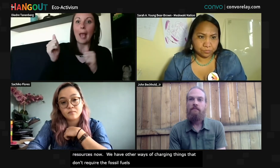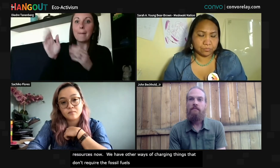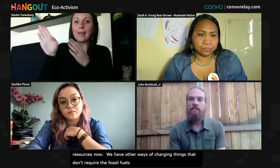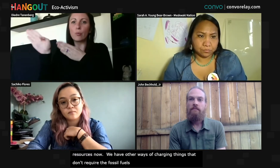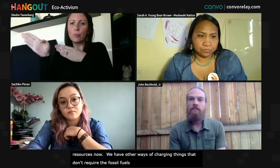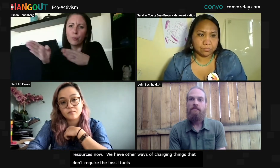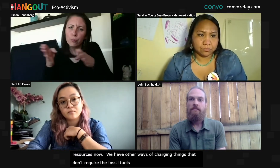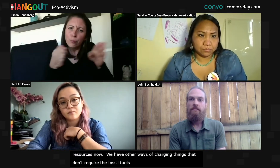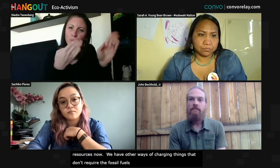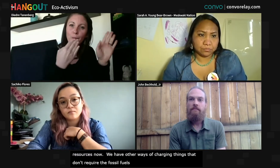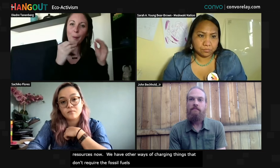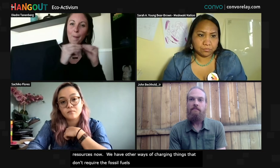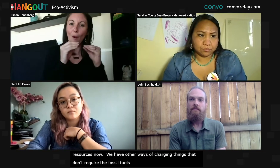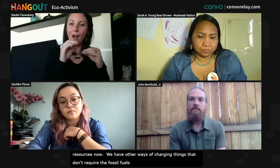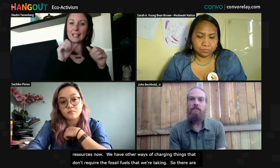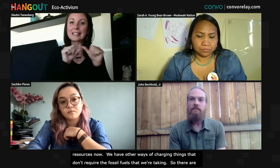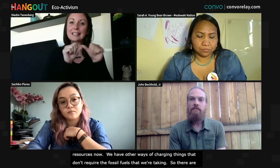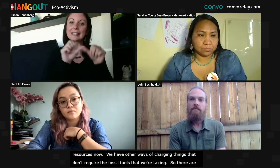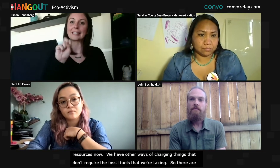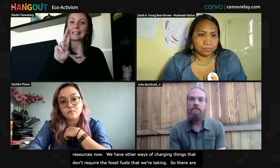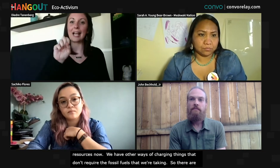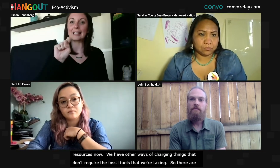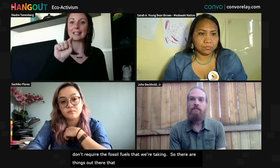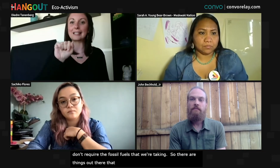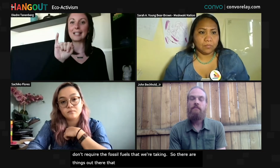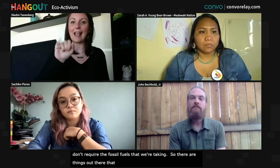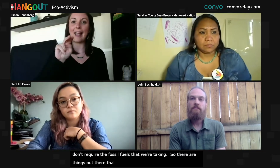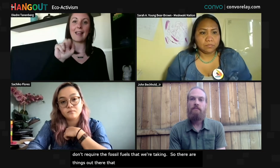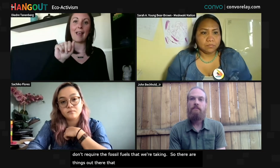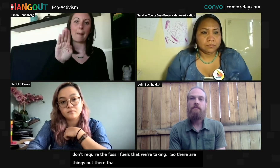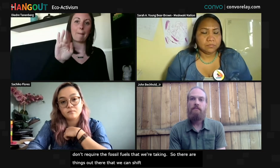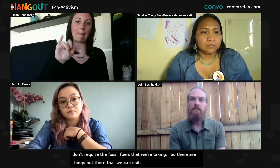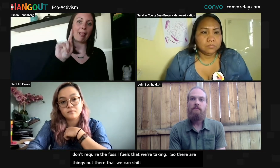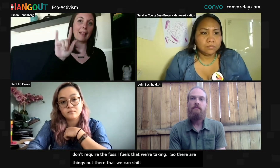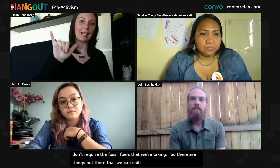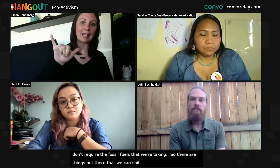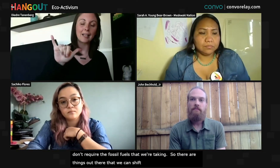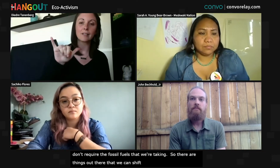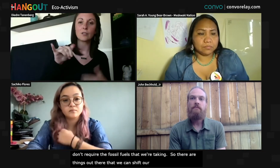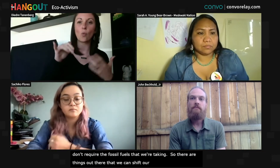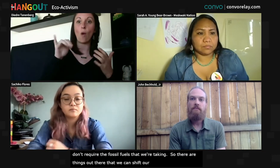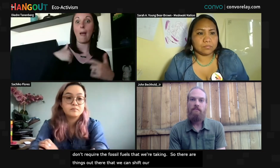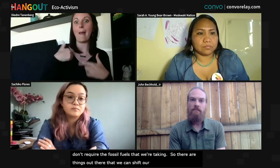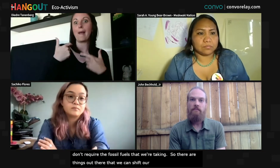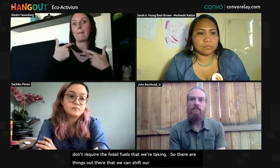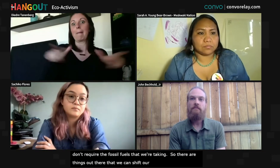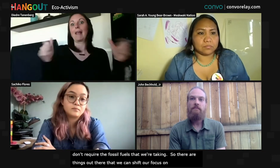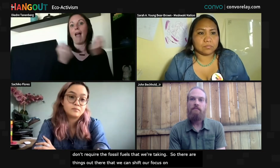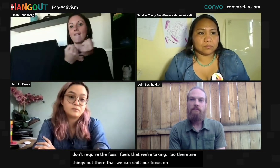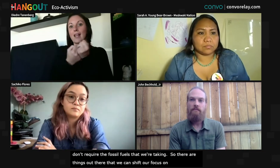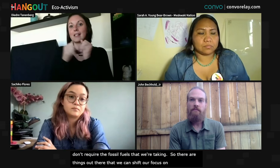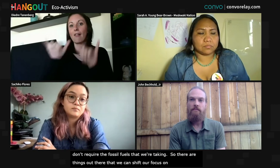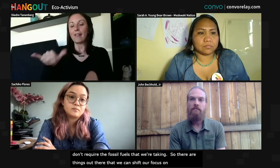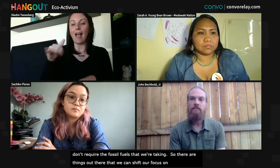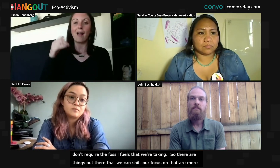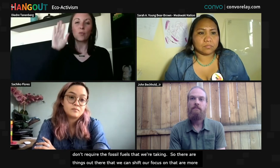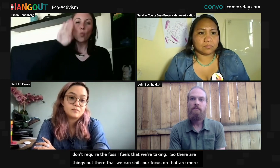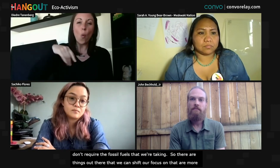there are things out there that we can shift our focus on that are more sustainable. And I'm a